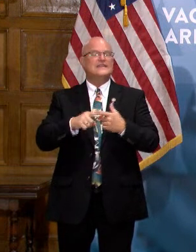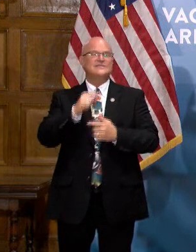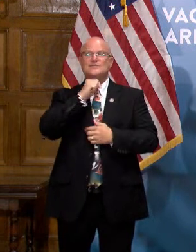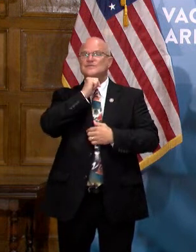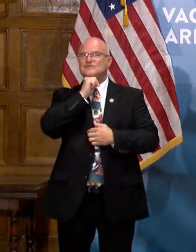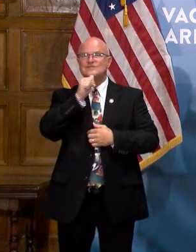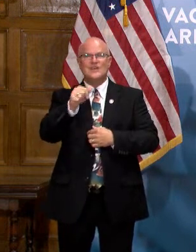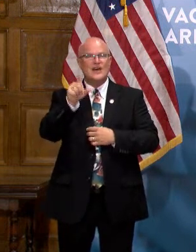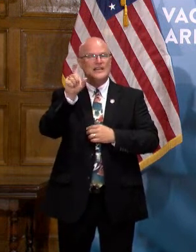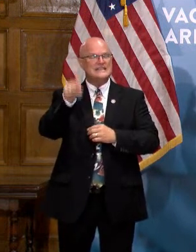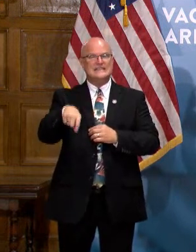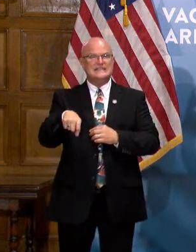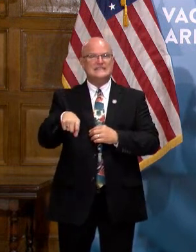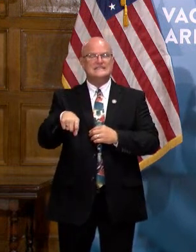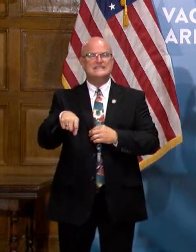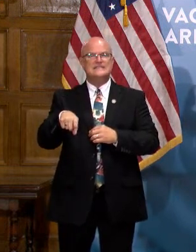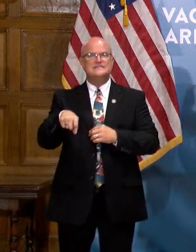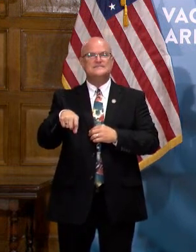not have to